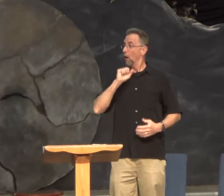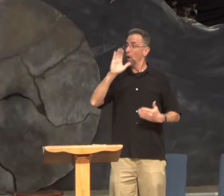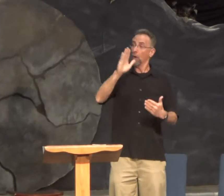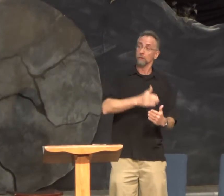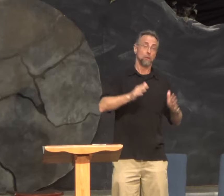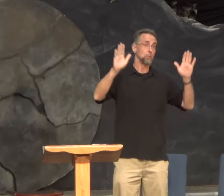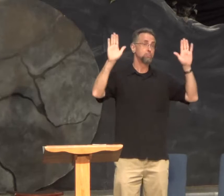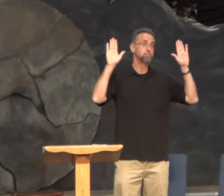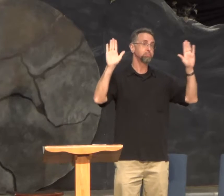choir,